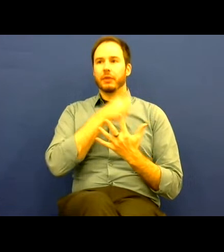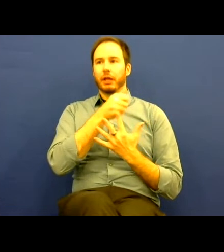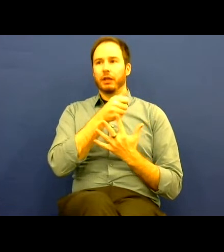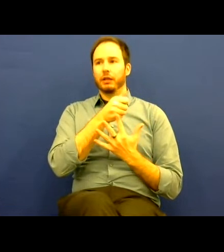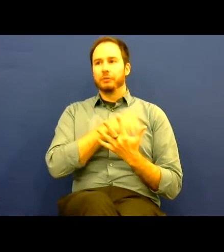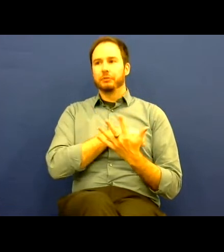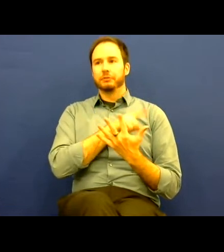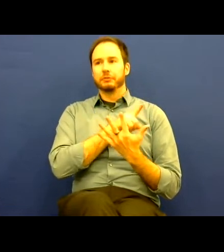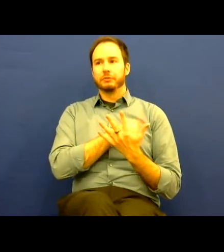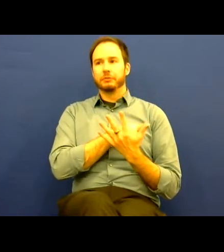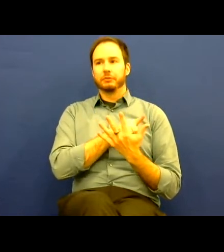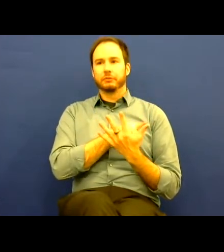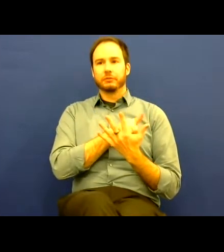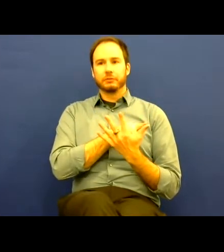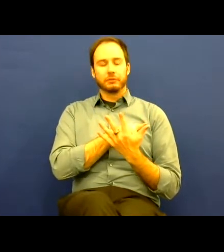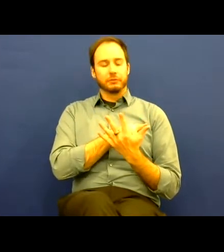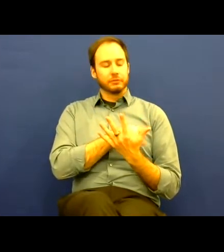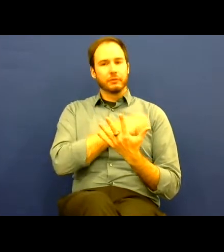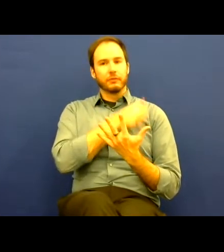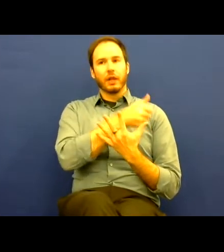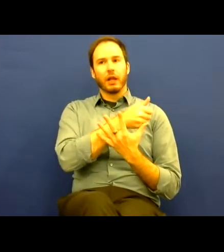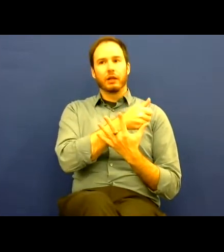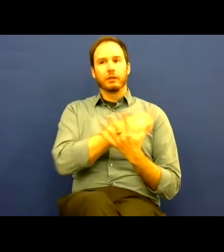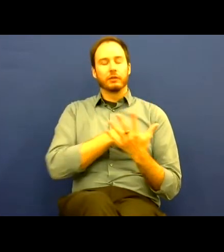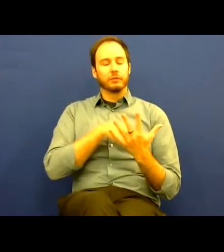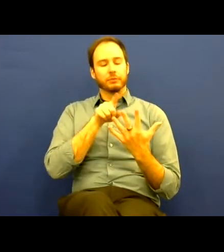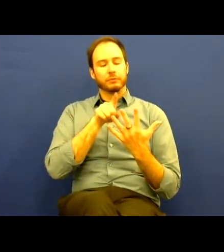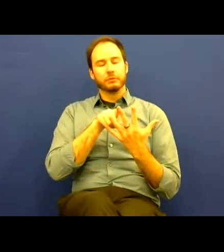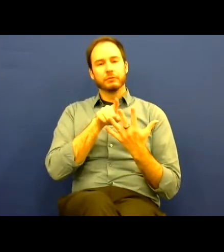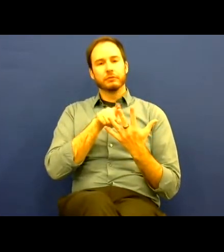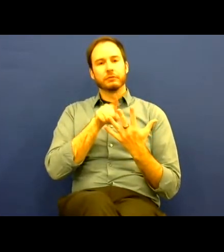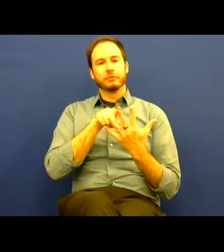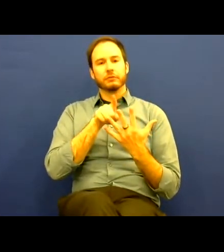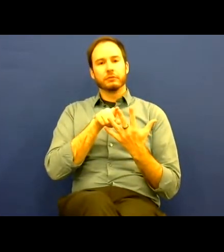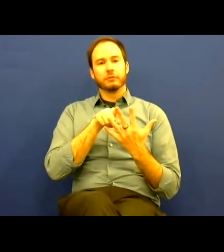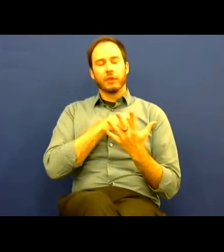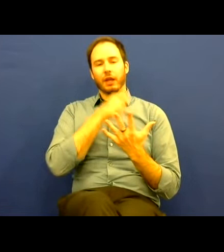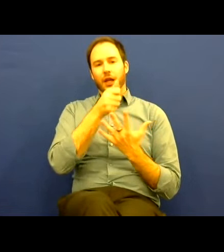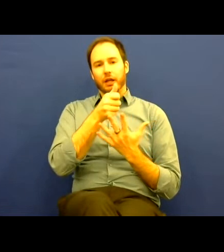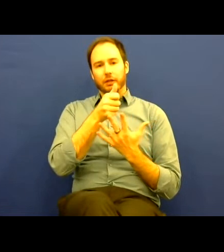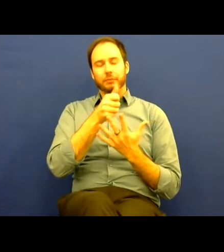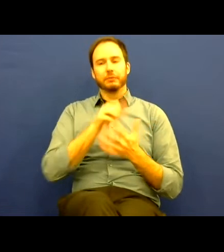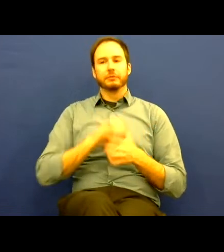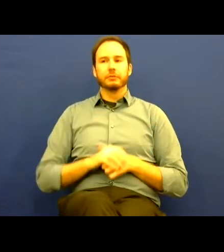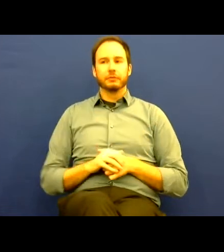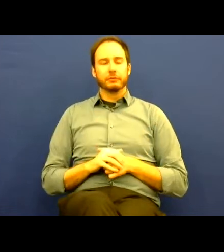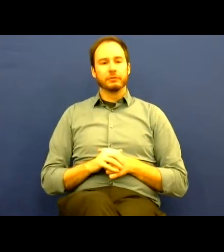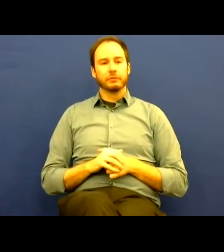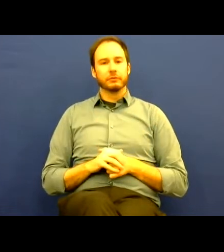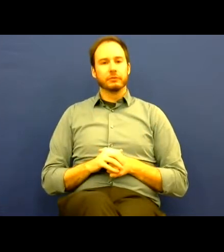Page, Aye. Councilmember Belanca, Aye. Supervisor Schultz. Aye.